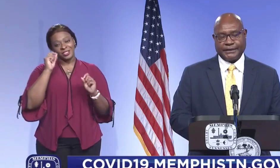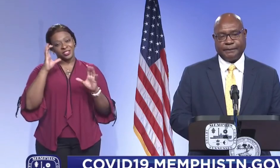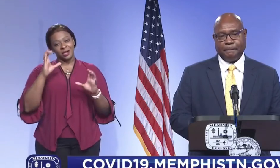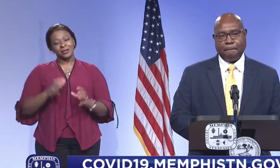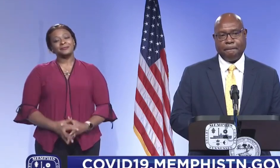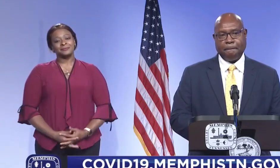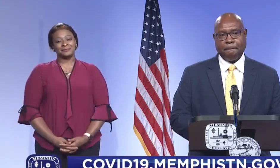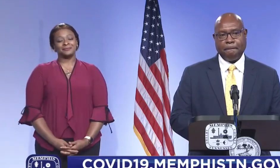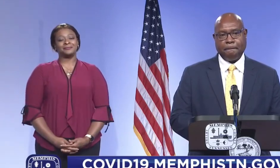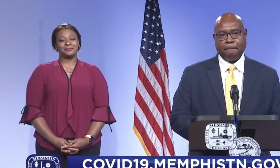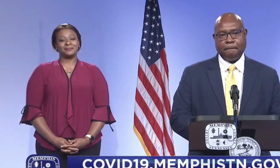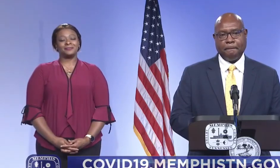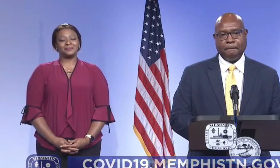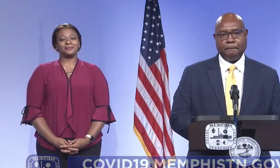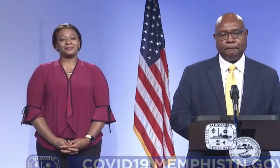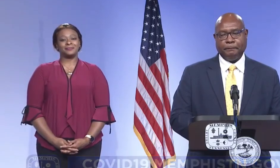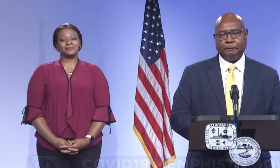surprised.